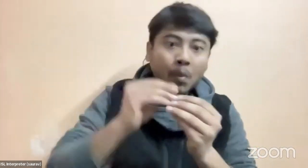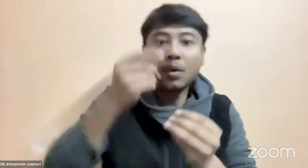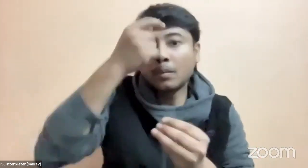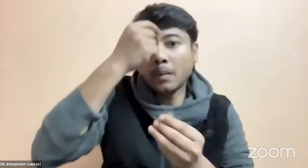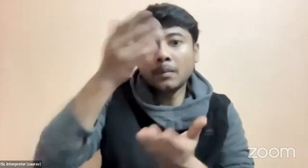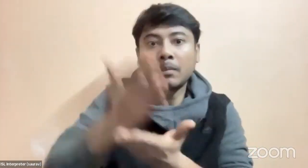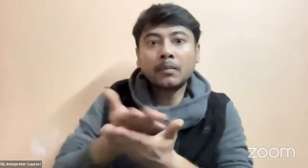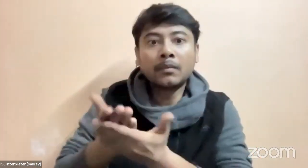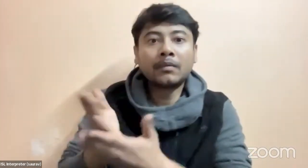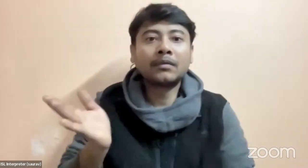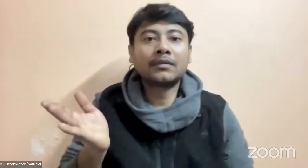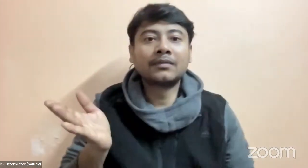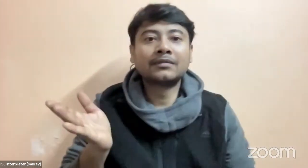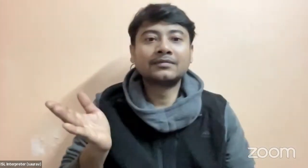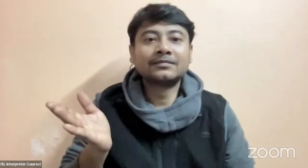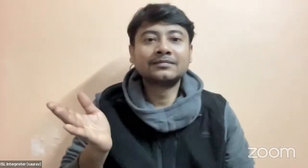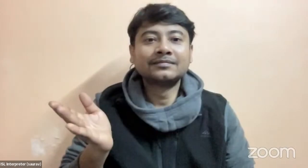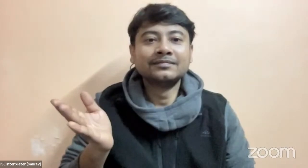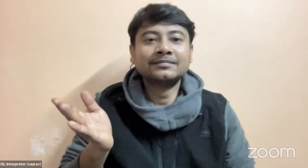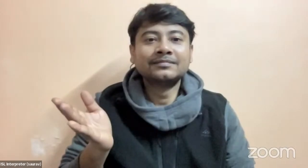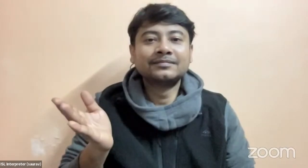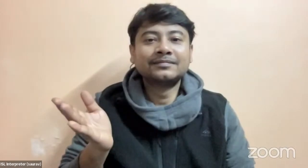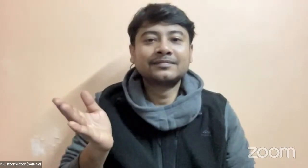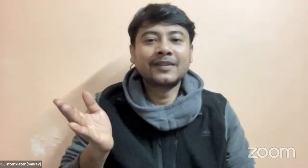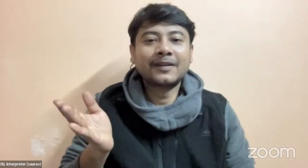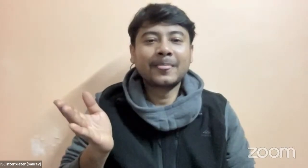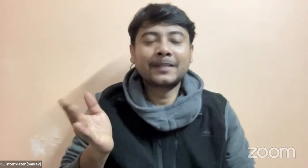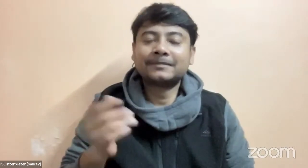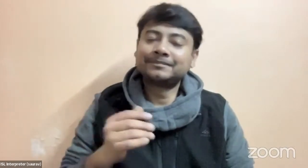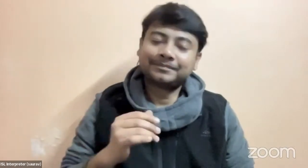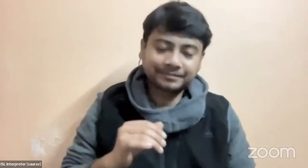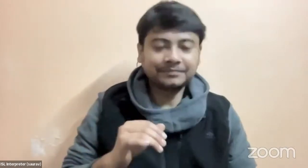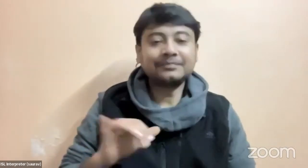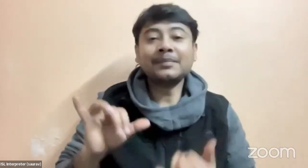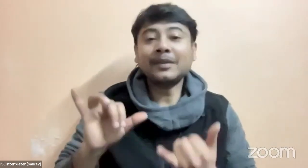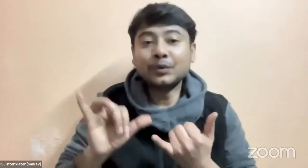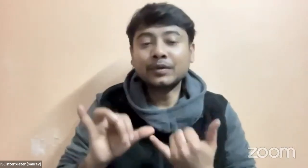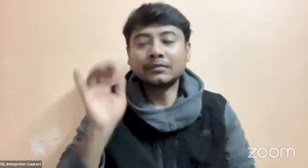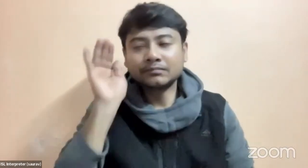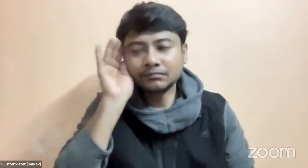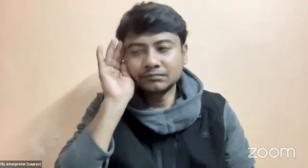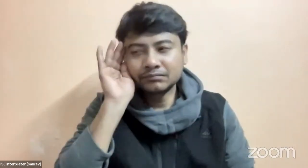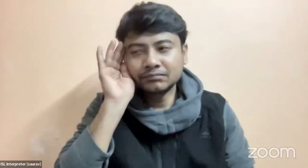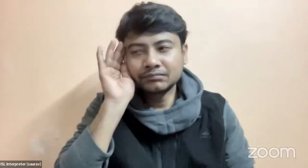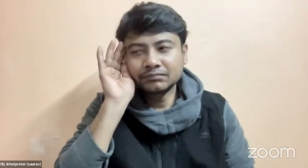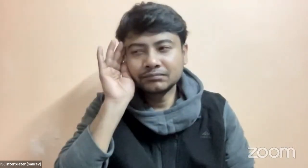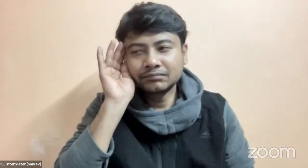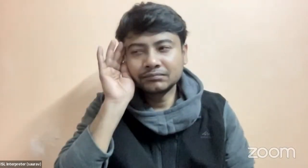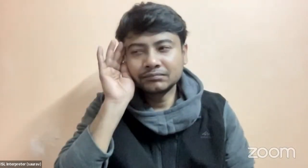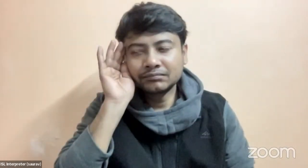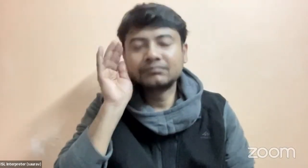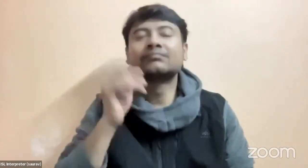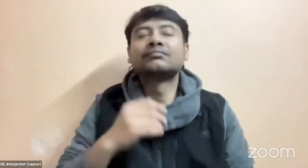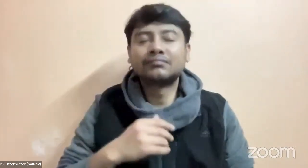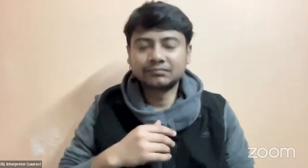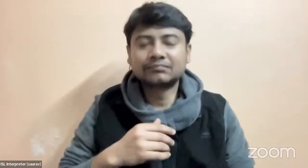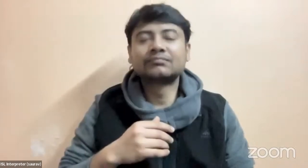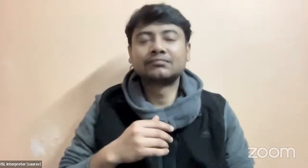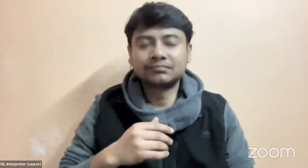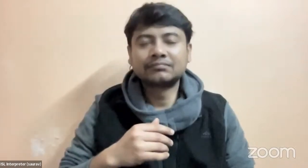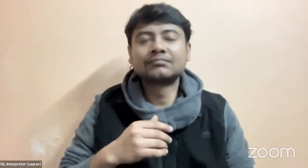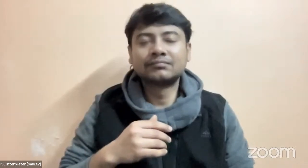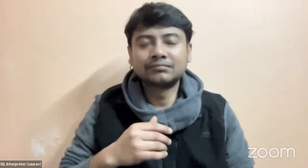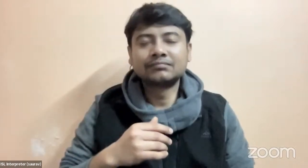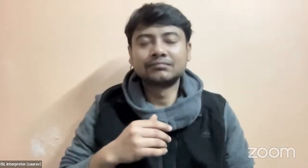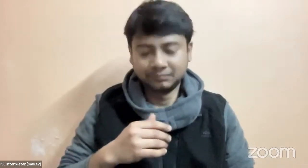Anyways, so Lord Krishna, after understanding, he promises Narad Muni, yes, I will come in